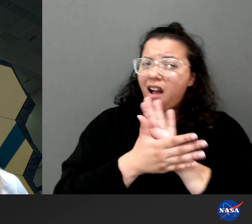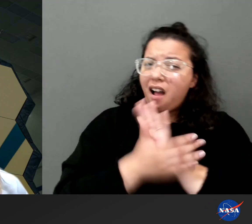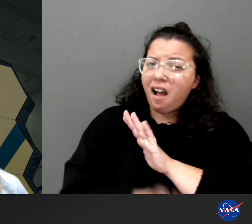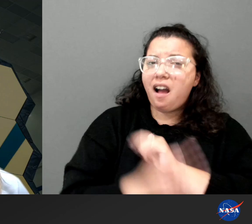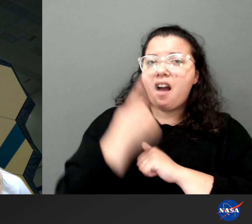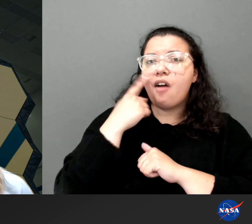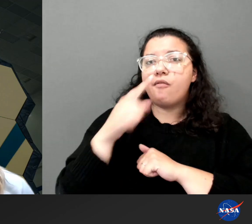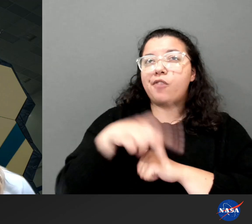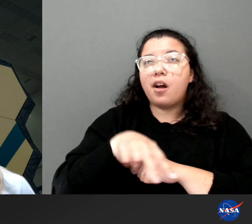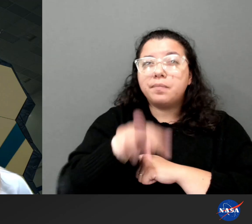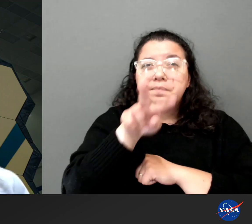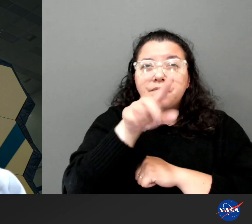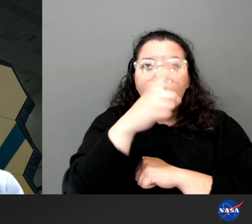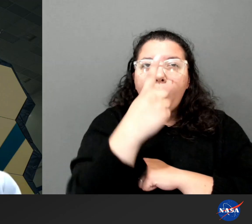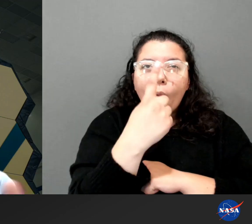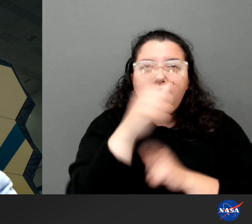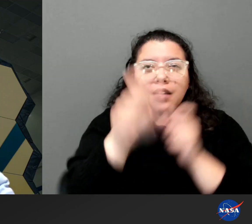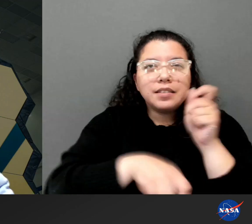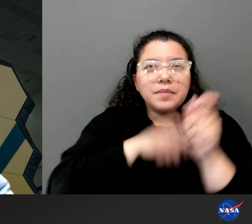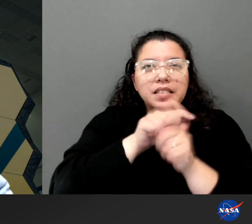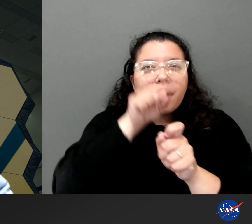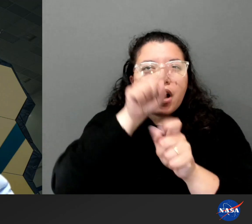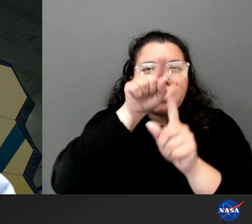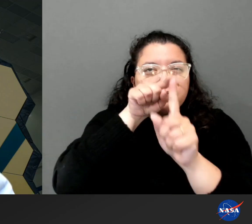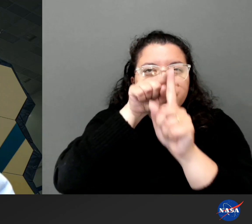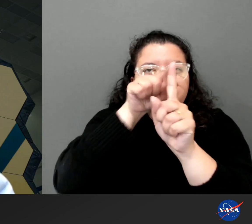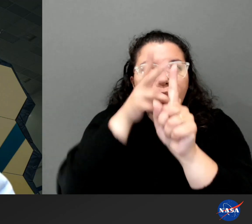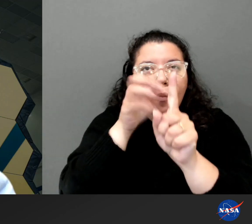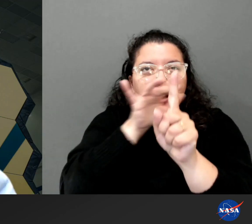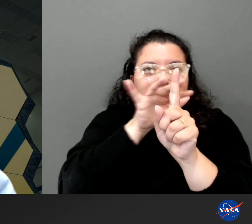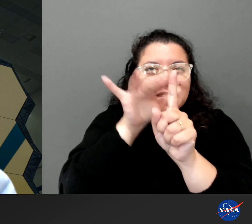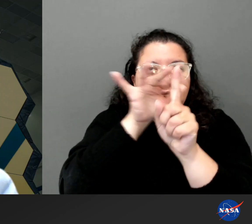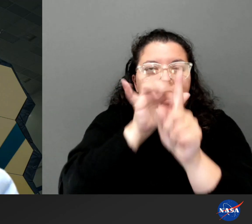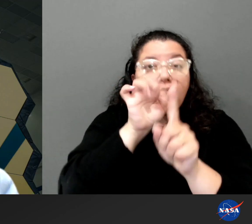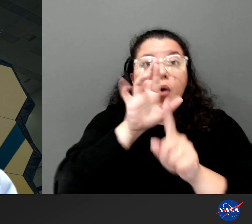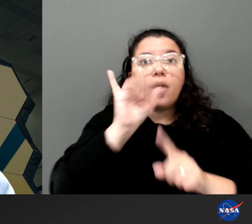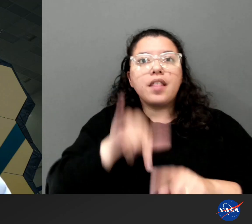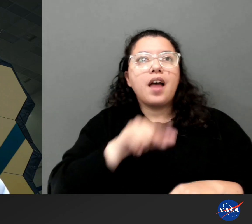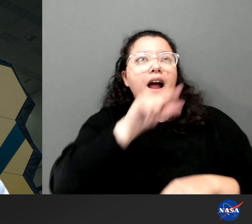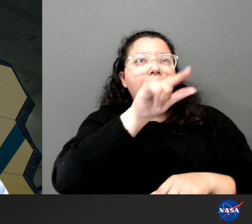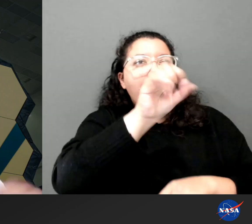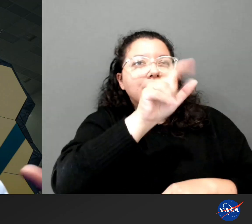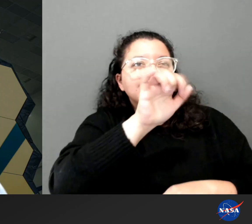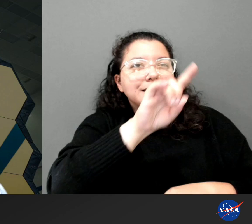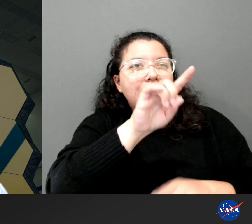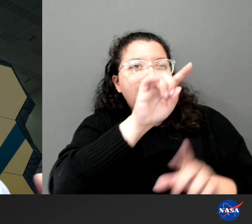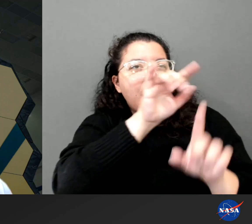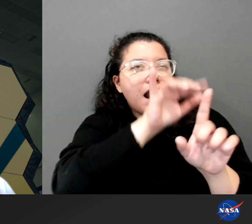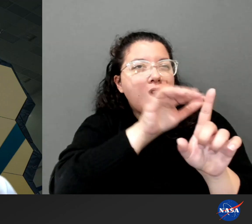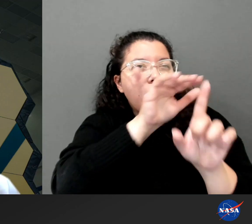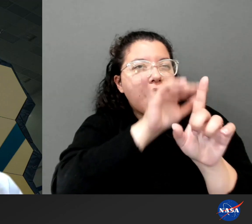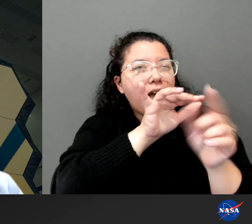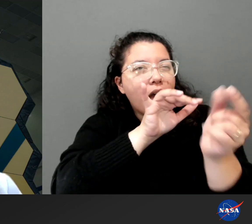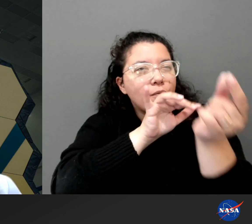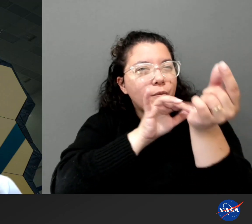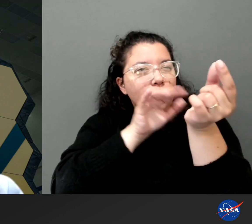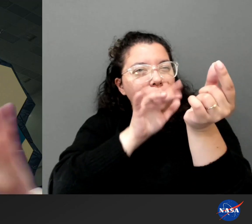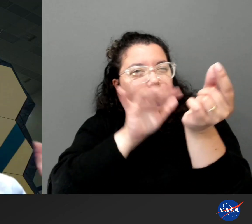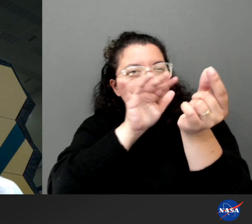and studying it very, very well, or that grain of sand held at arm's length. We're not looking at,